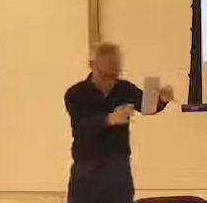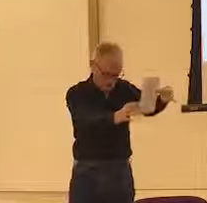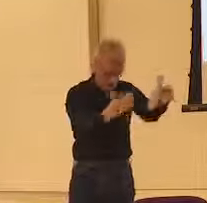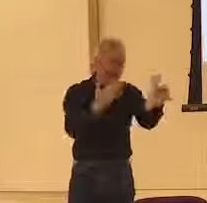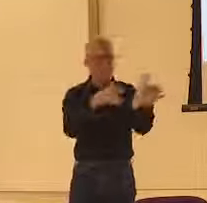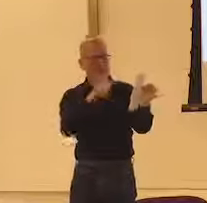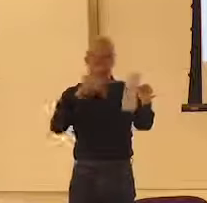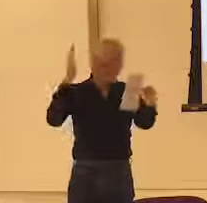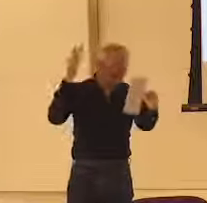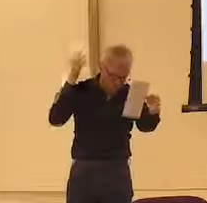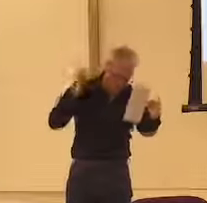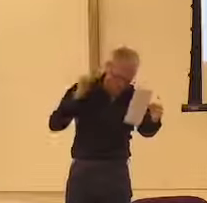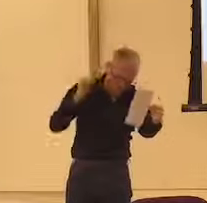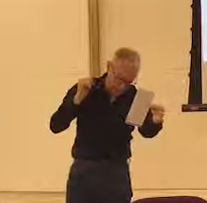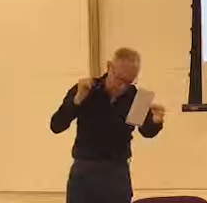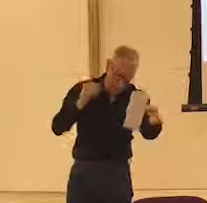And now this leaflet is